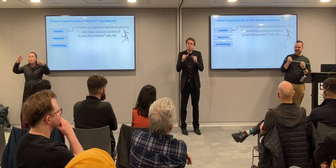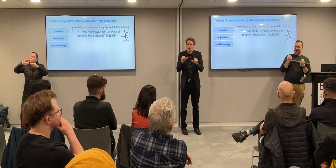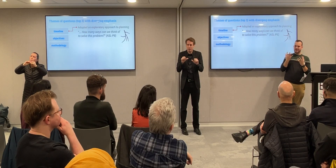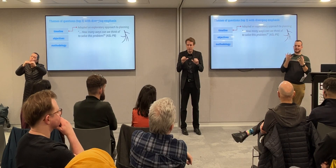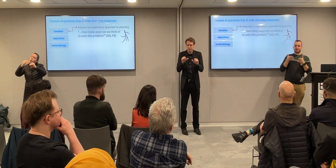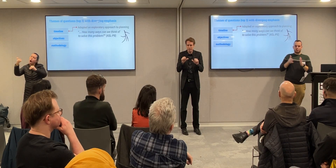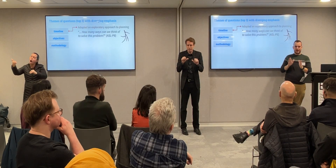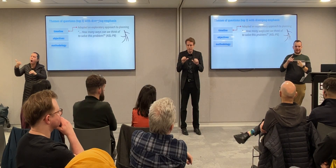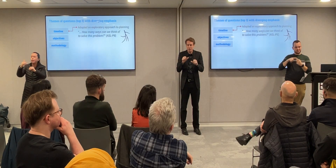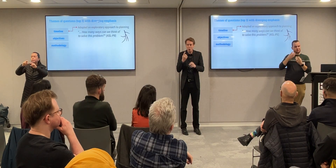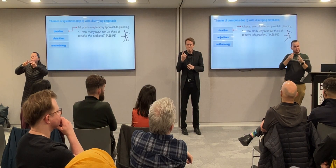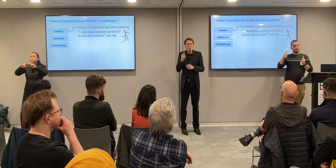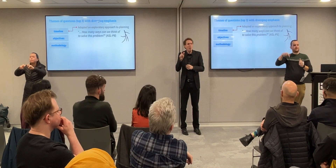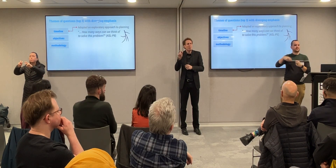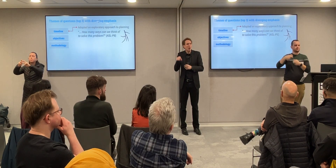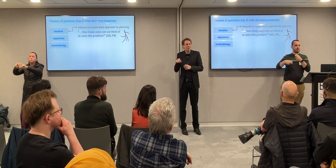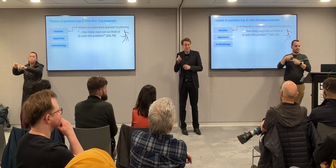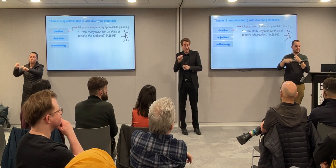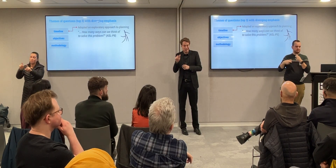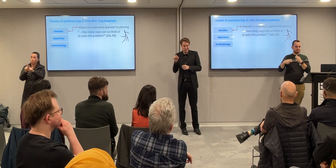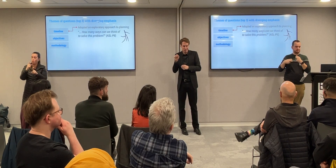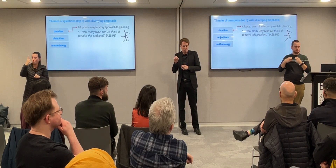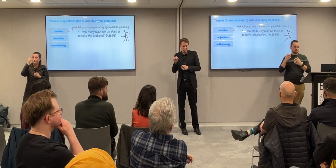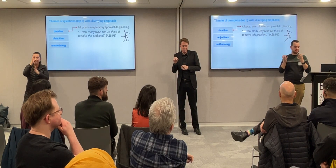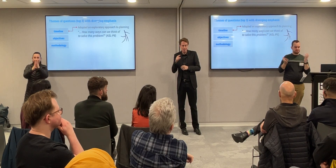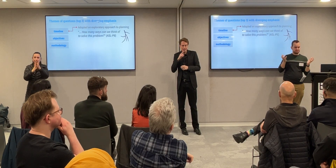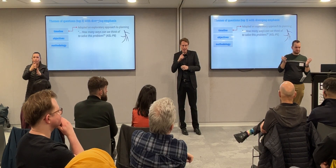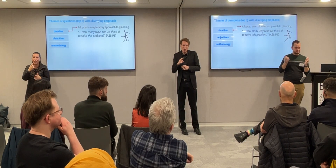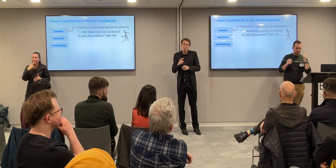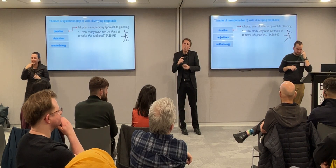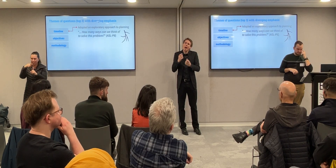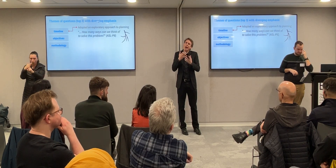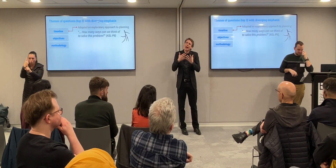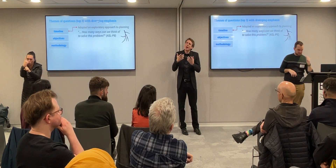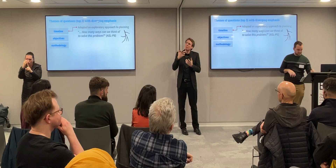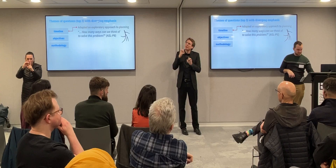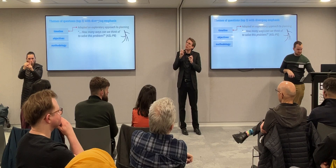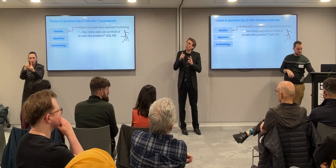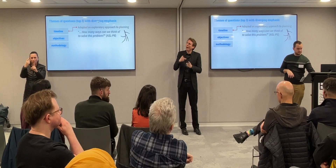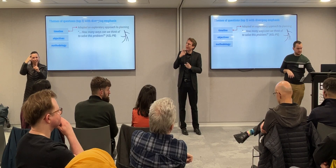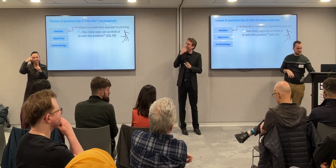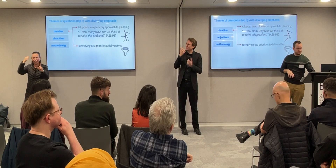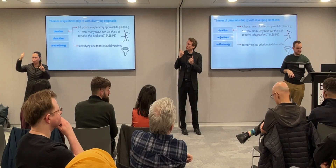And an ASL signer asked, how many ways can we think of to solve this problem?